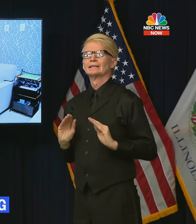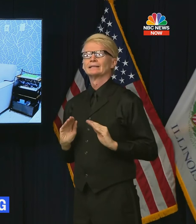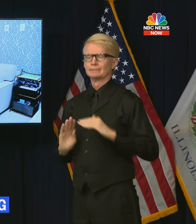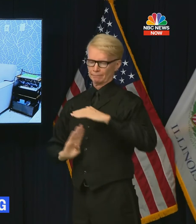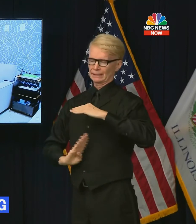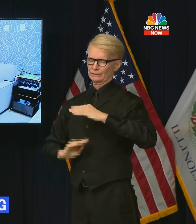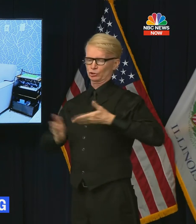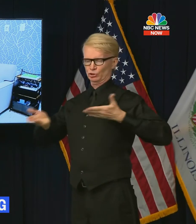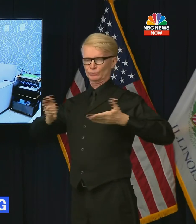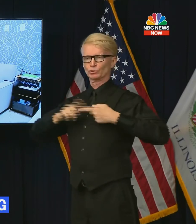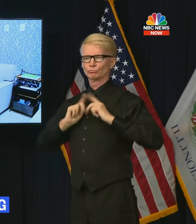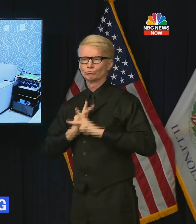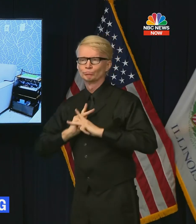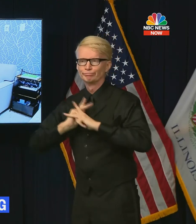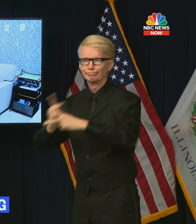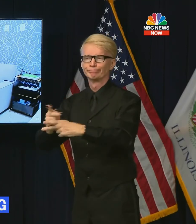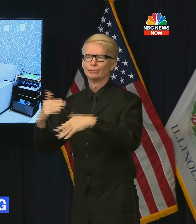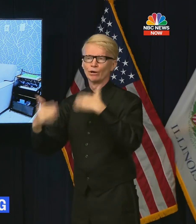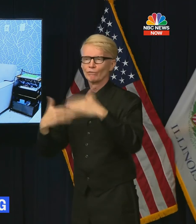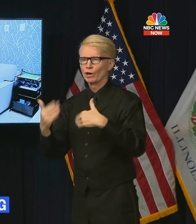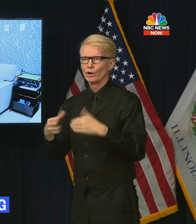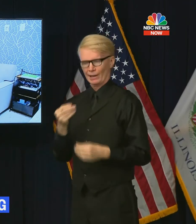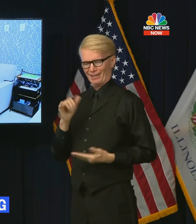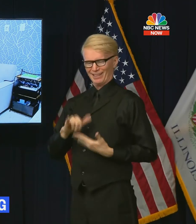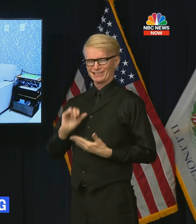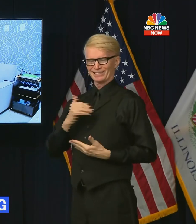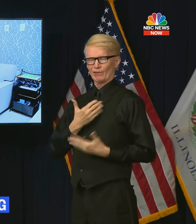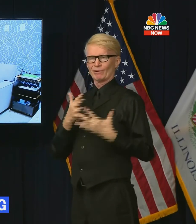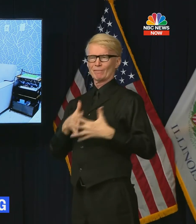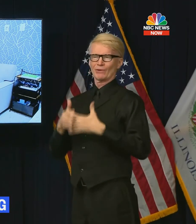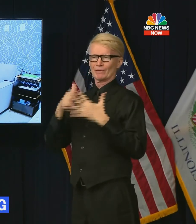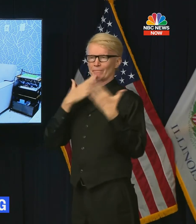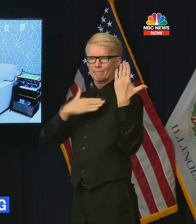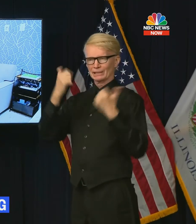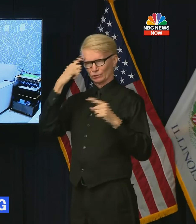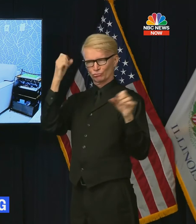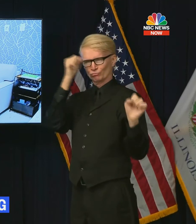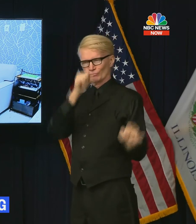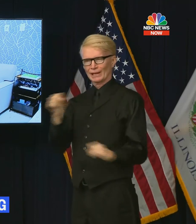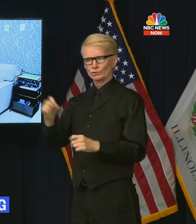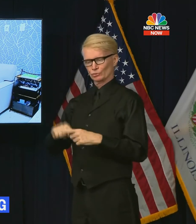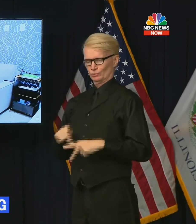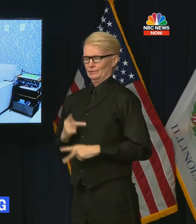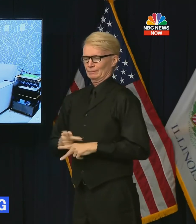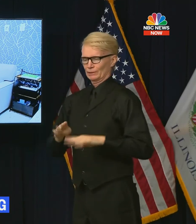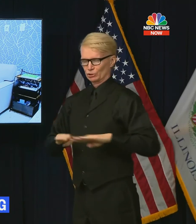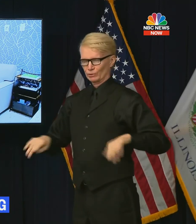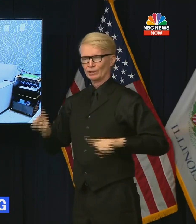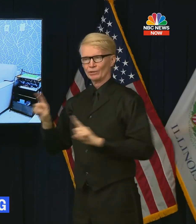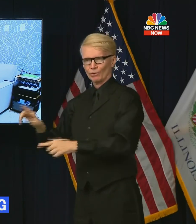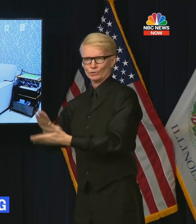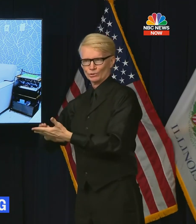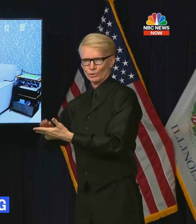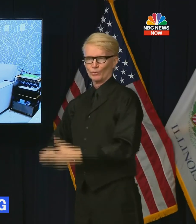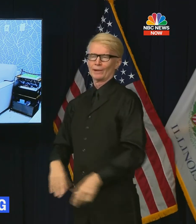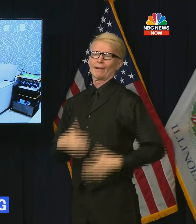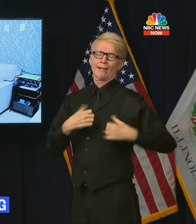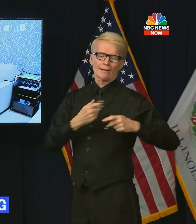forward remains America's best strategy to get kids in school, to protect healthcare workers, and to keep essential